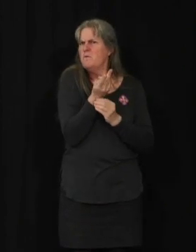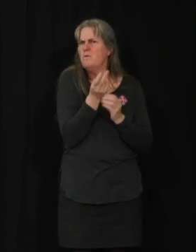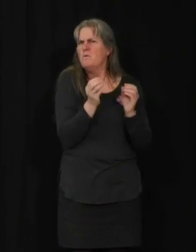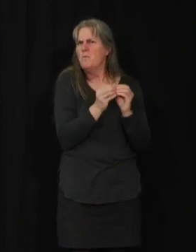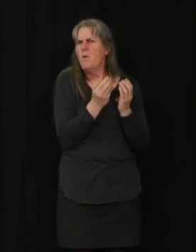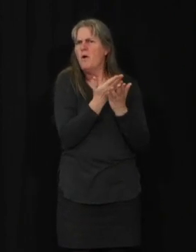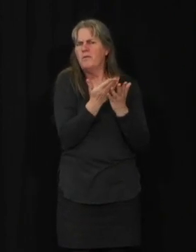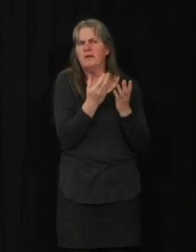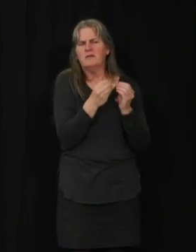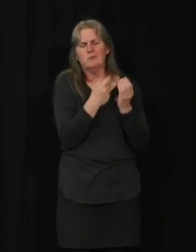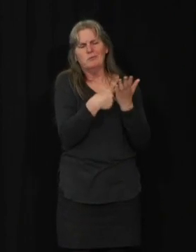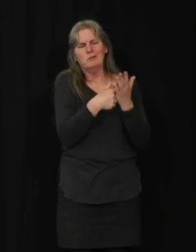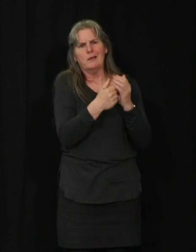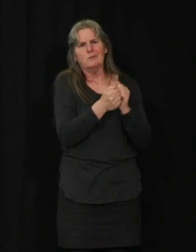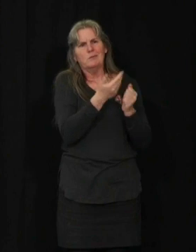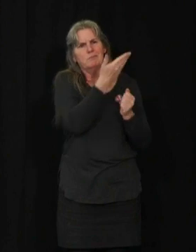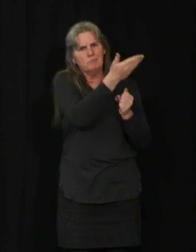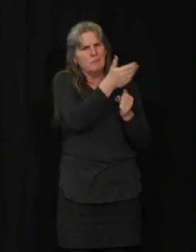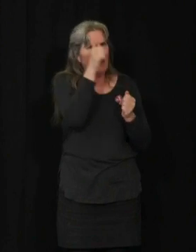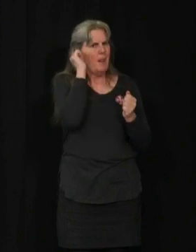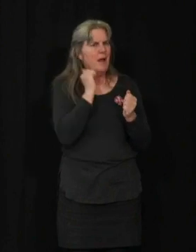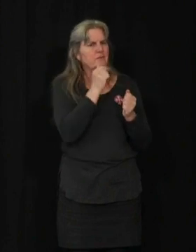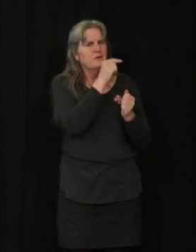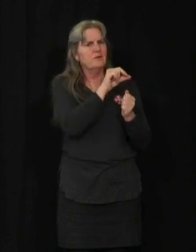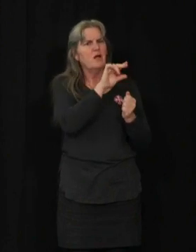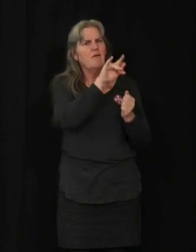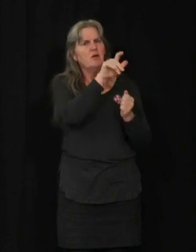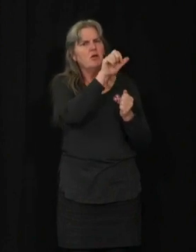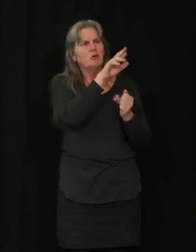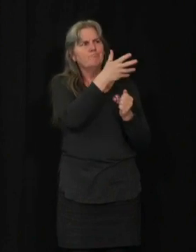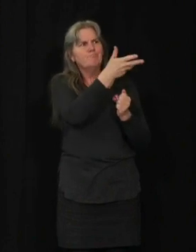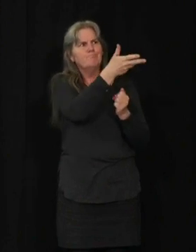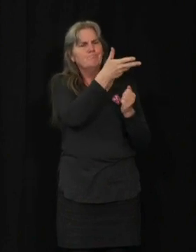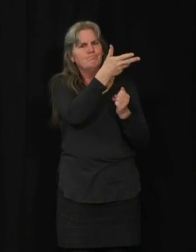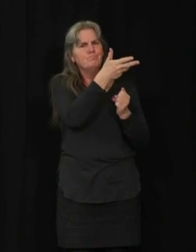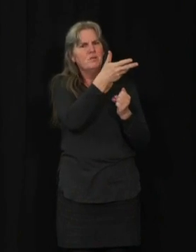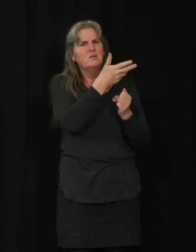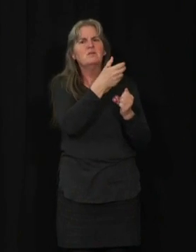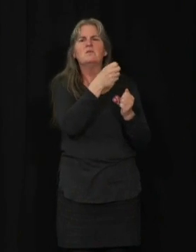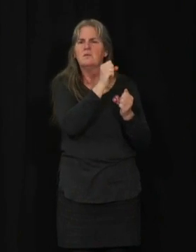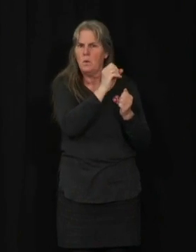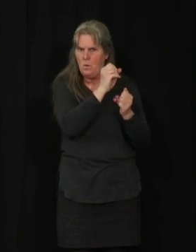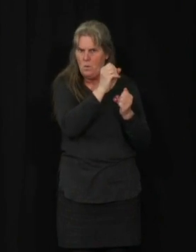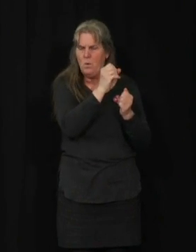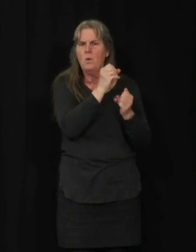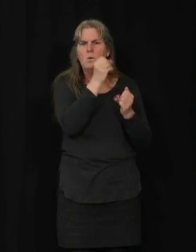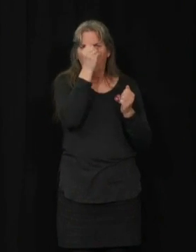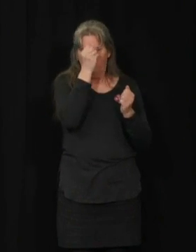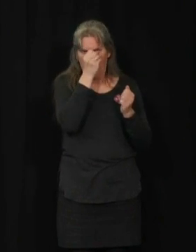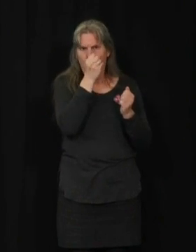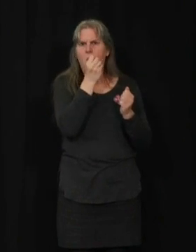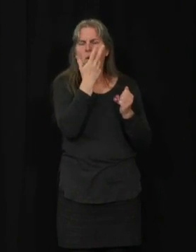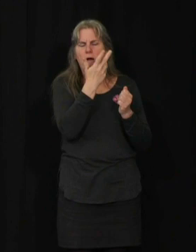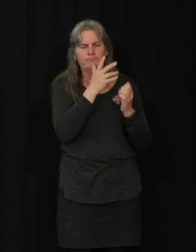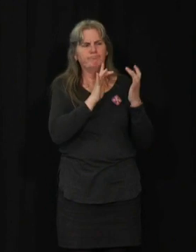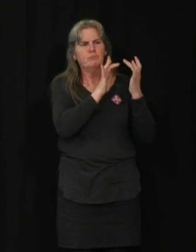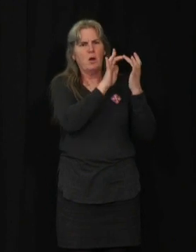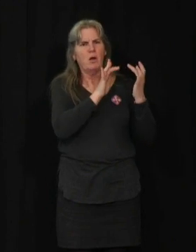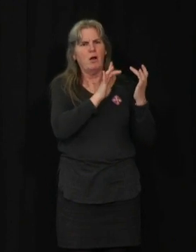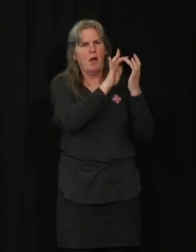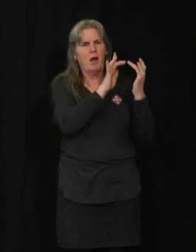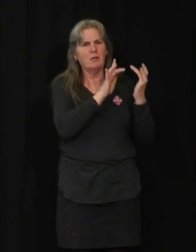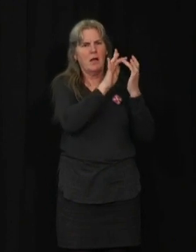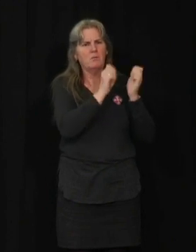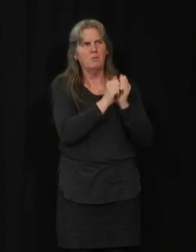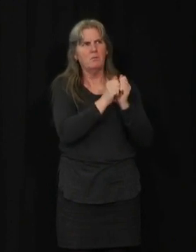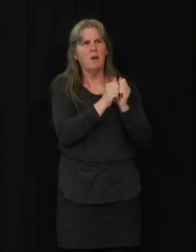to talk with the governor about again. So we're making sure that we have that regular contract. So we expect to